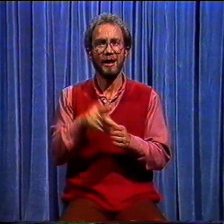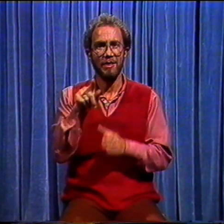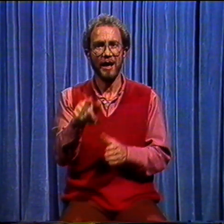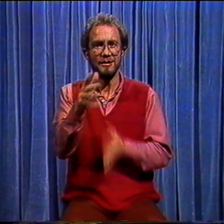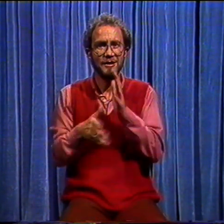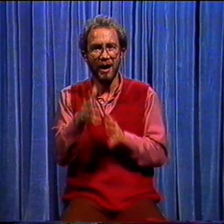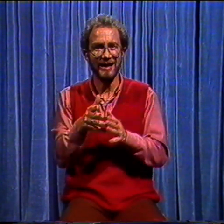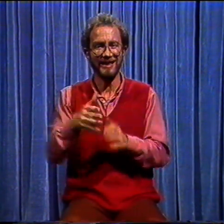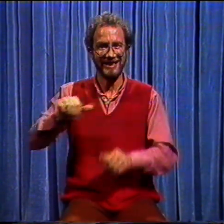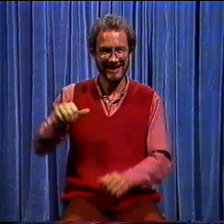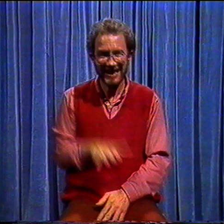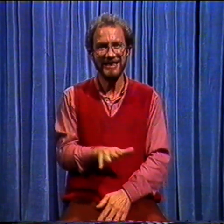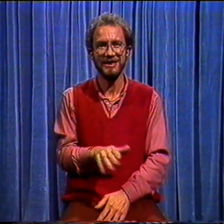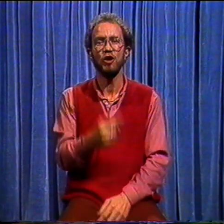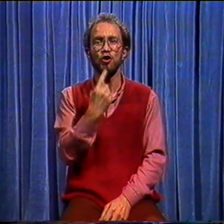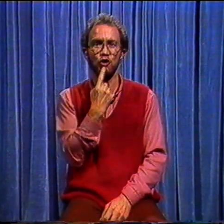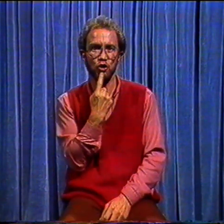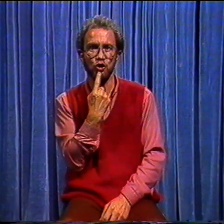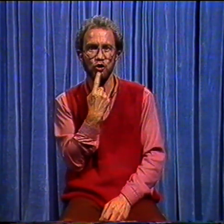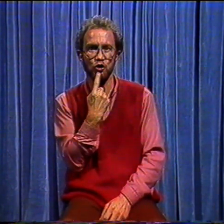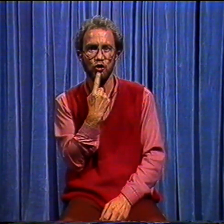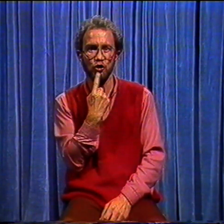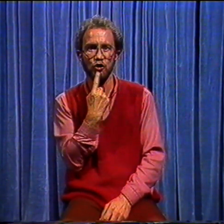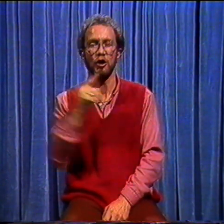Because that sign needs this mouth pattern.